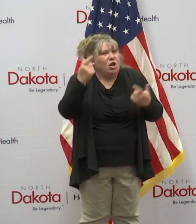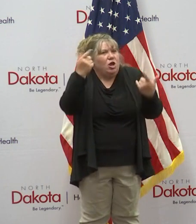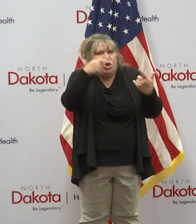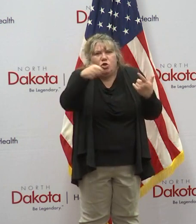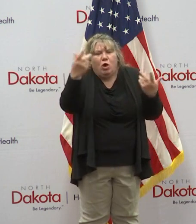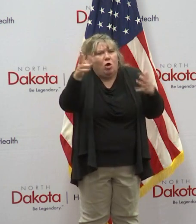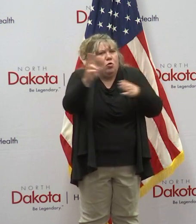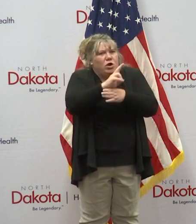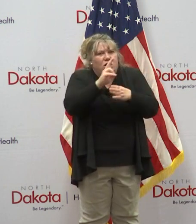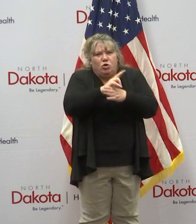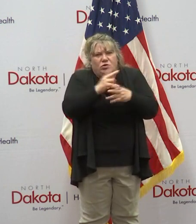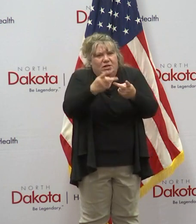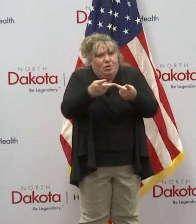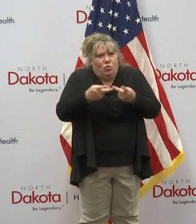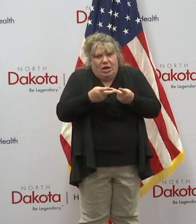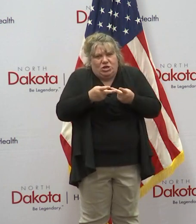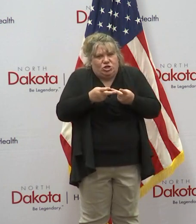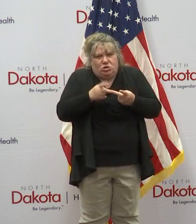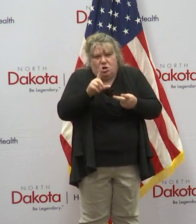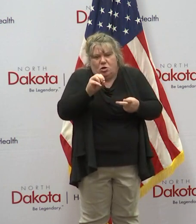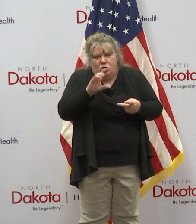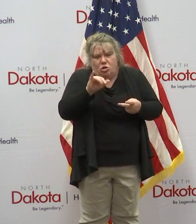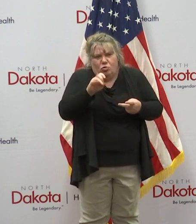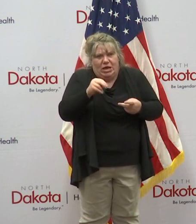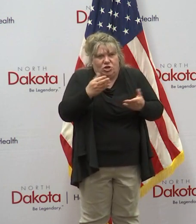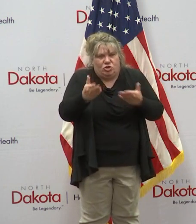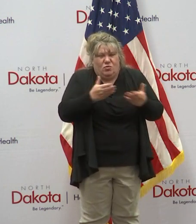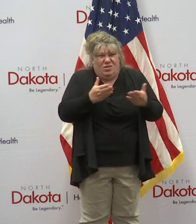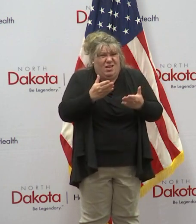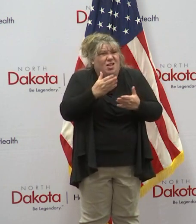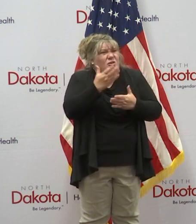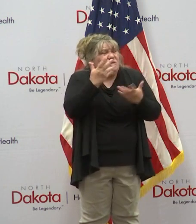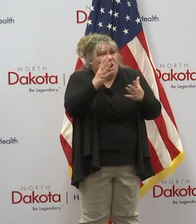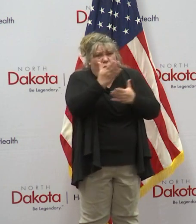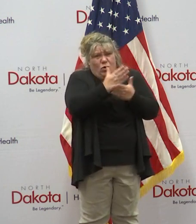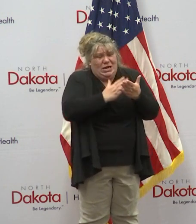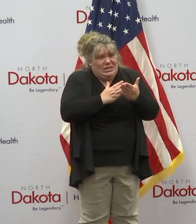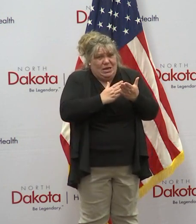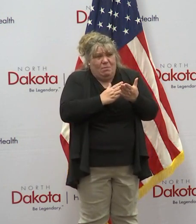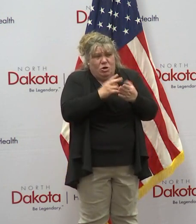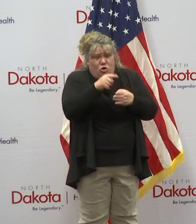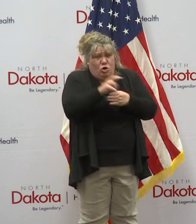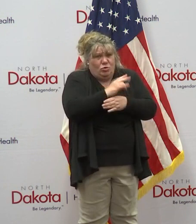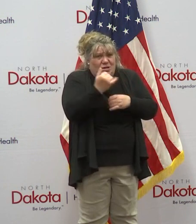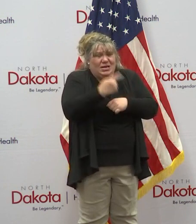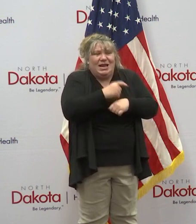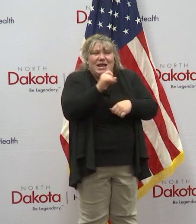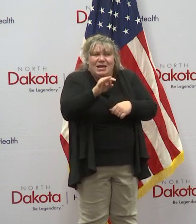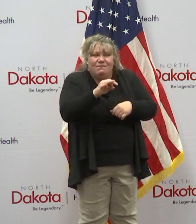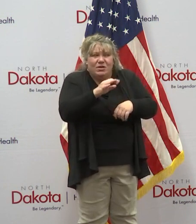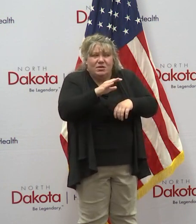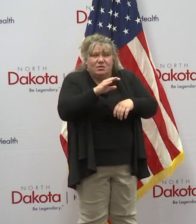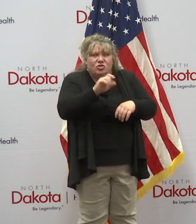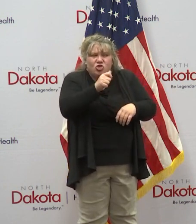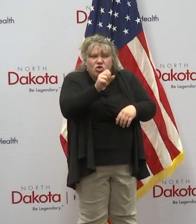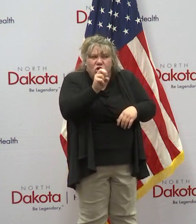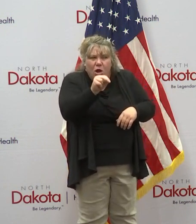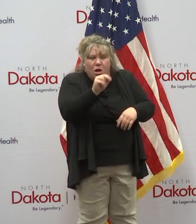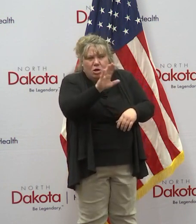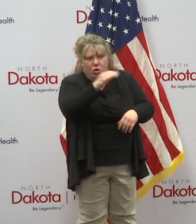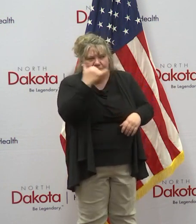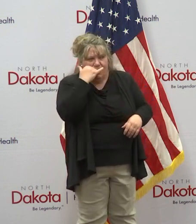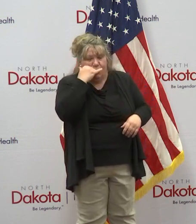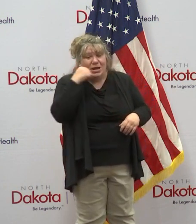services. There's a number of them that you're already using today if you have that turned on. And this is just an option